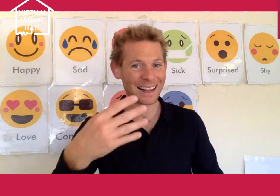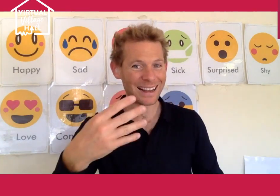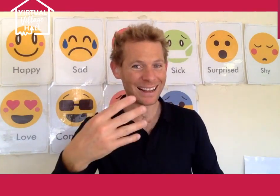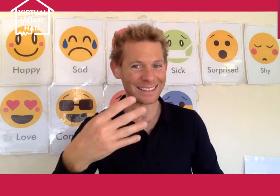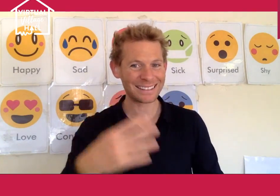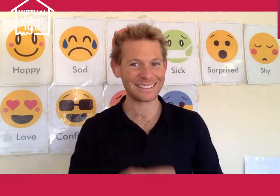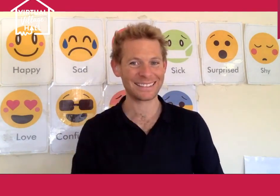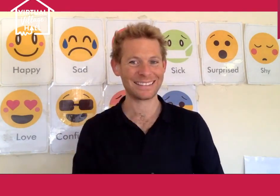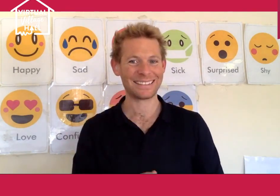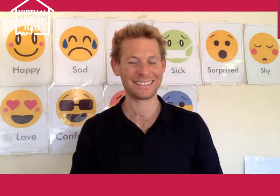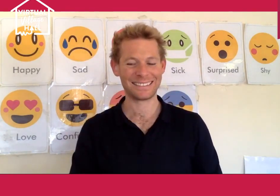Number 9